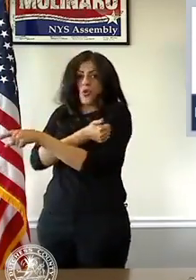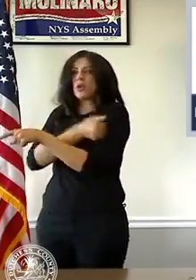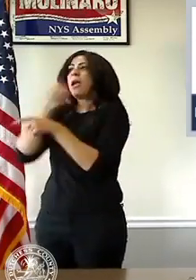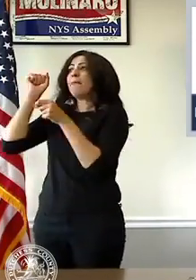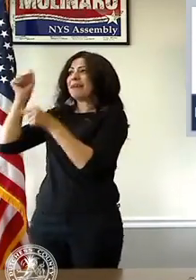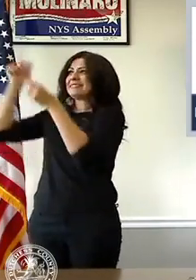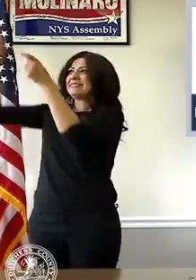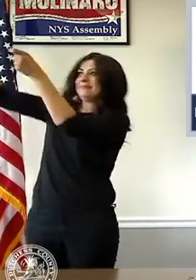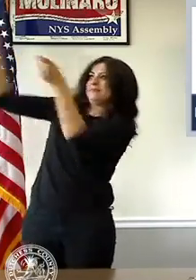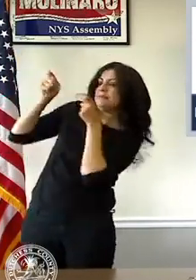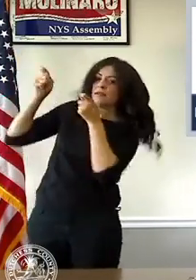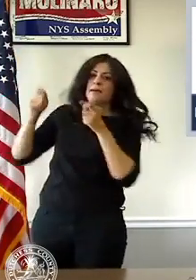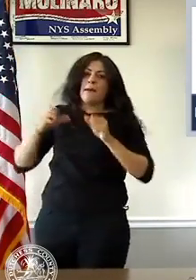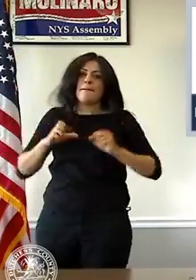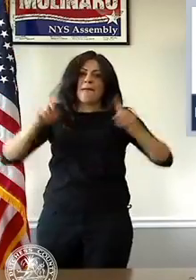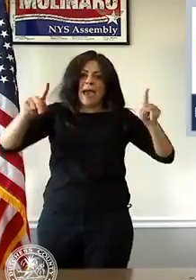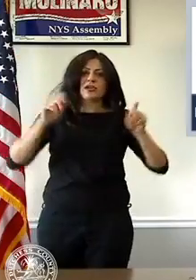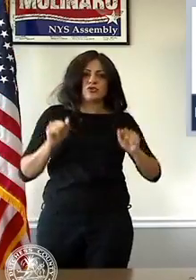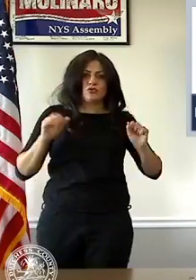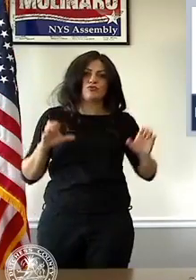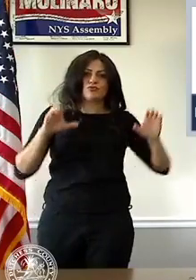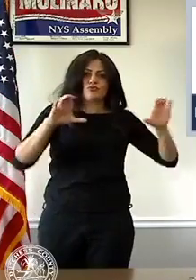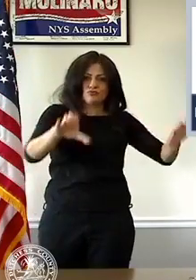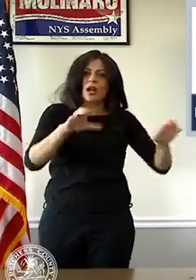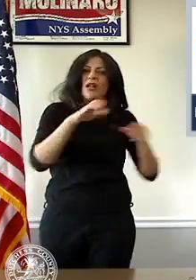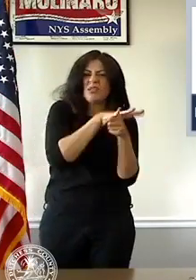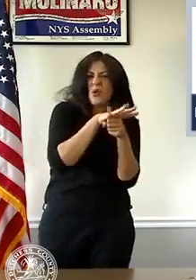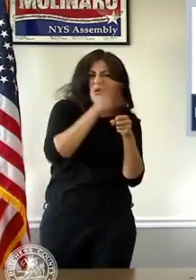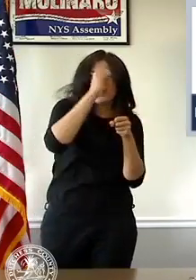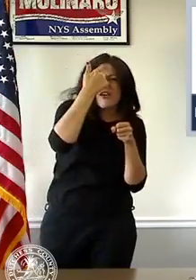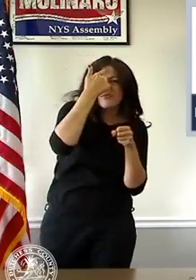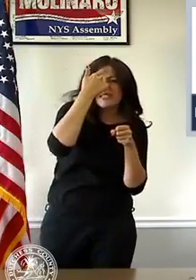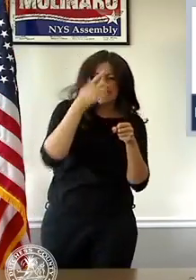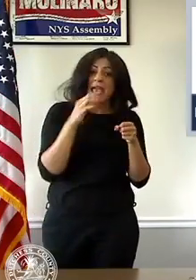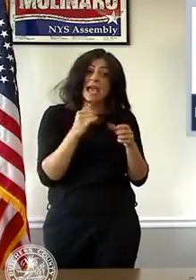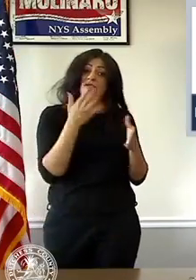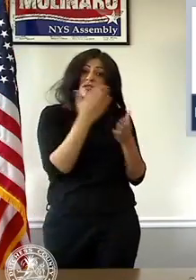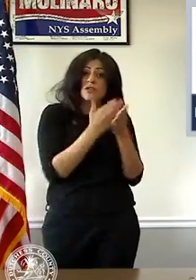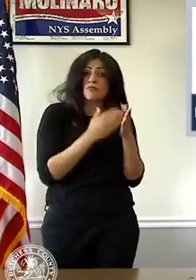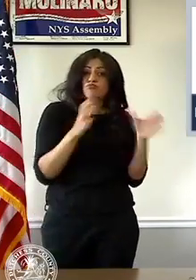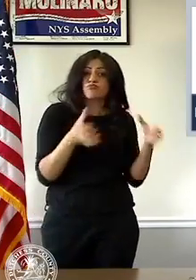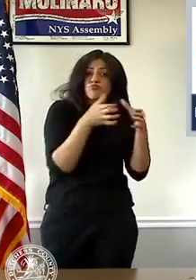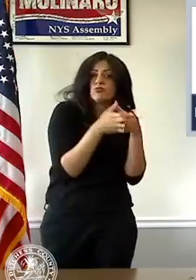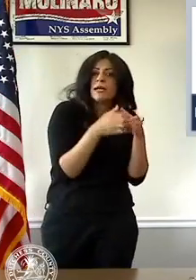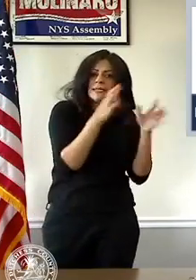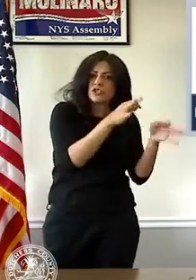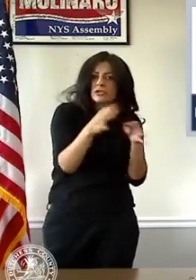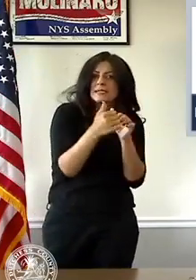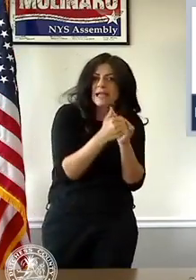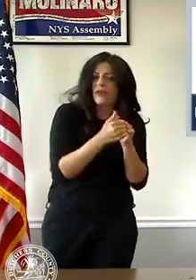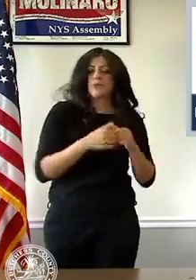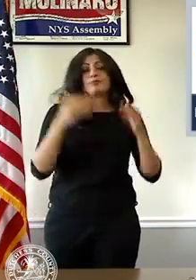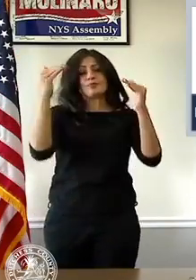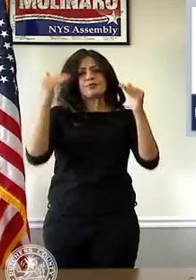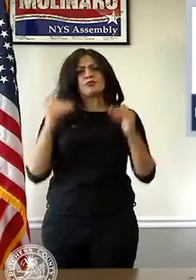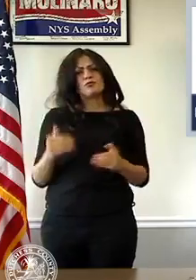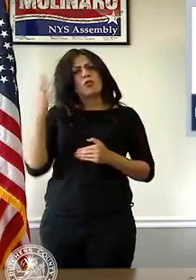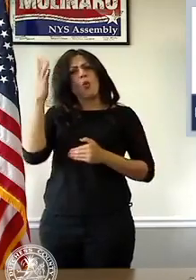needs to be decentralized again, and we ought to be making decisions collectively. So why is the state allowing giant protests? I kind